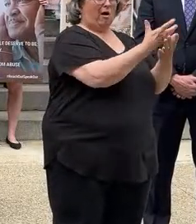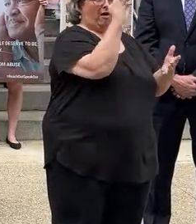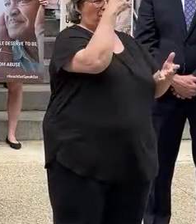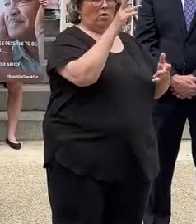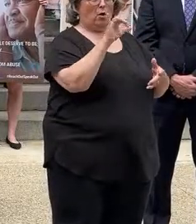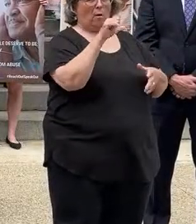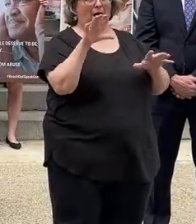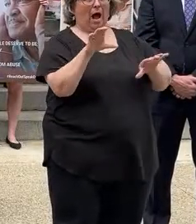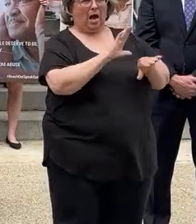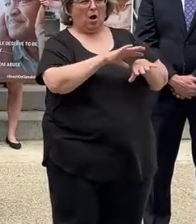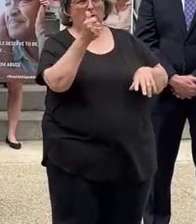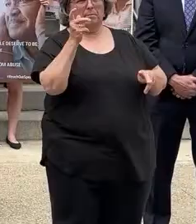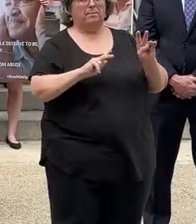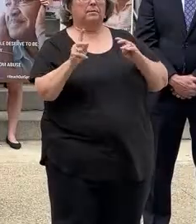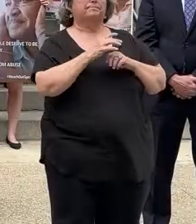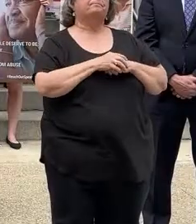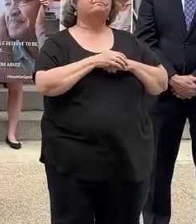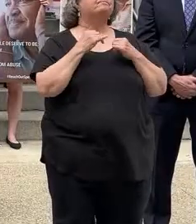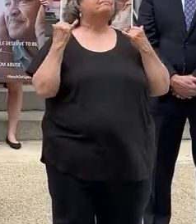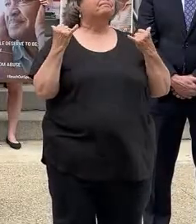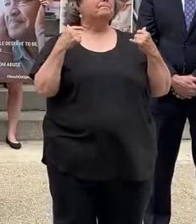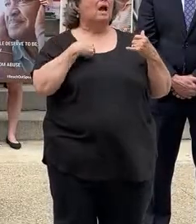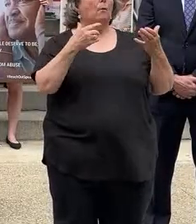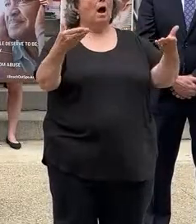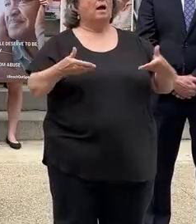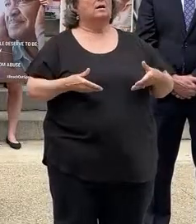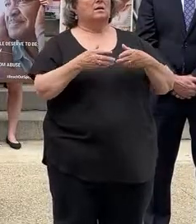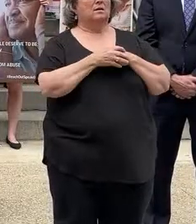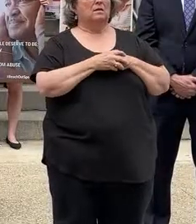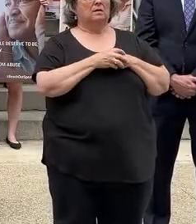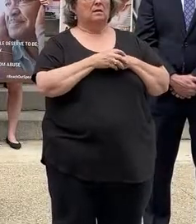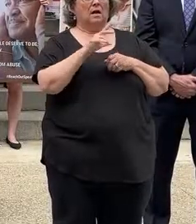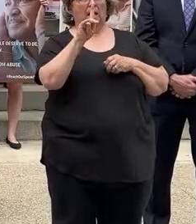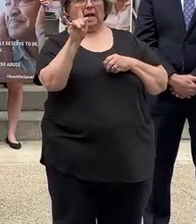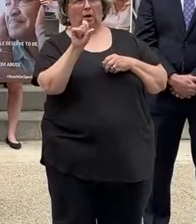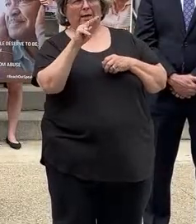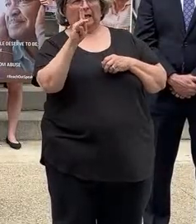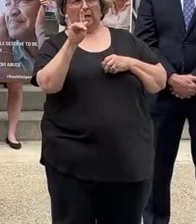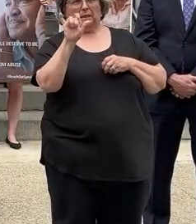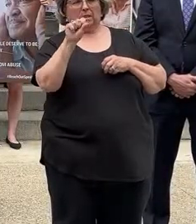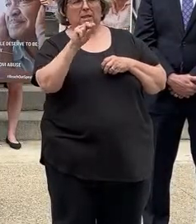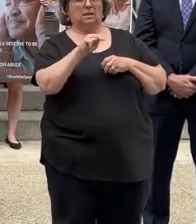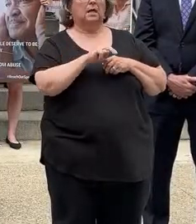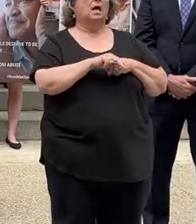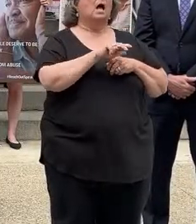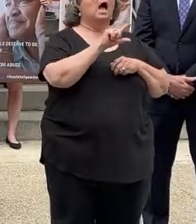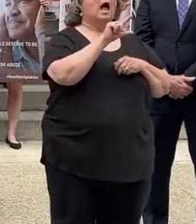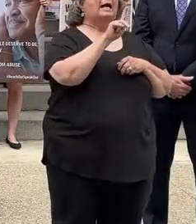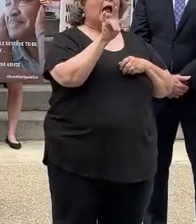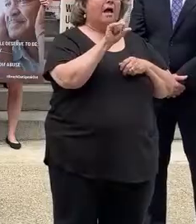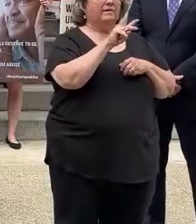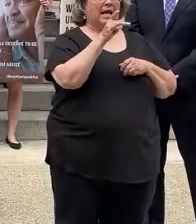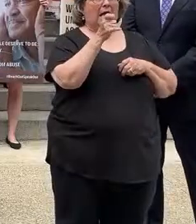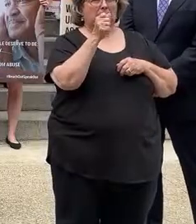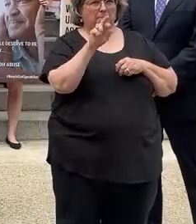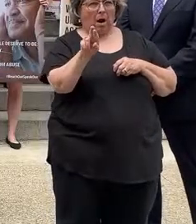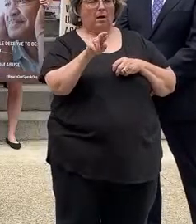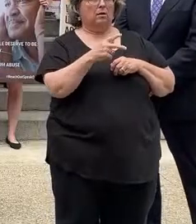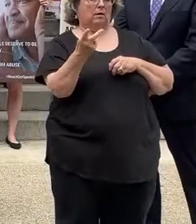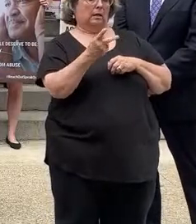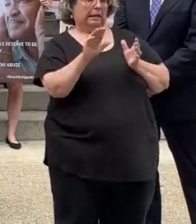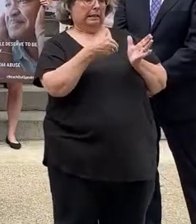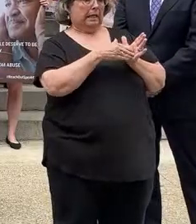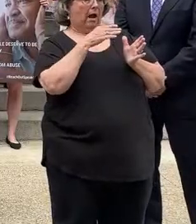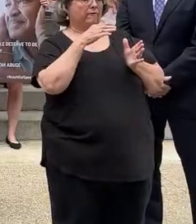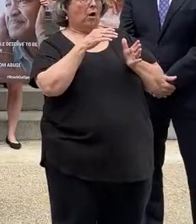that they commit on others. But at this time, I'd like to introduce Karen Nicolson and Gavin Kaspar from the Center